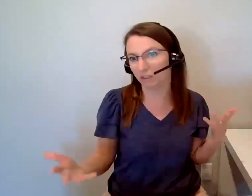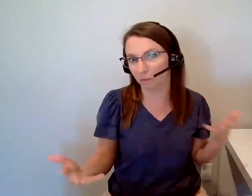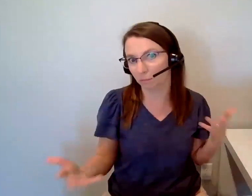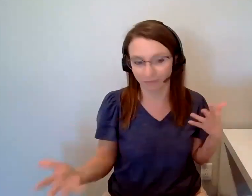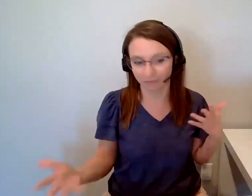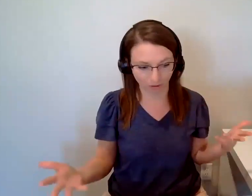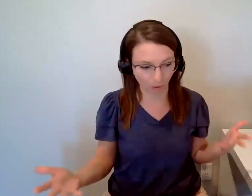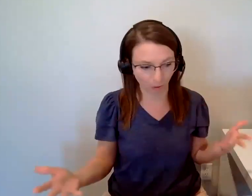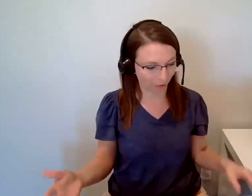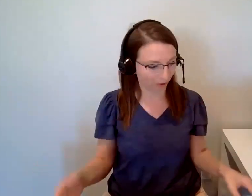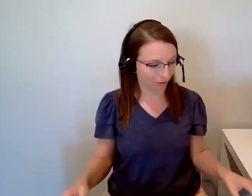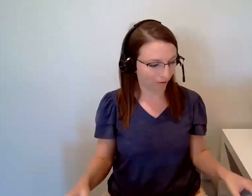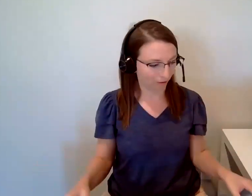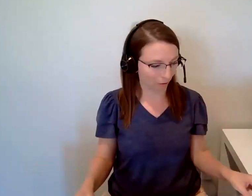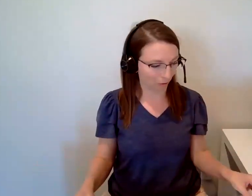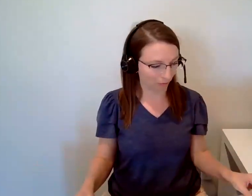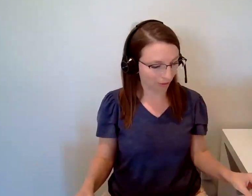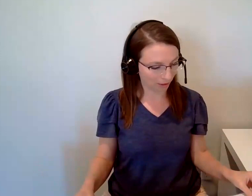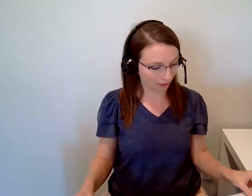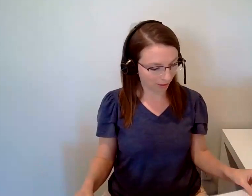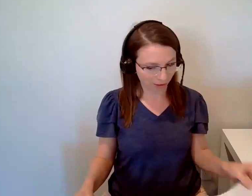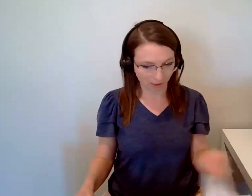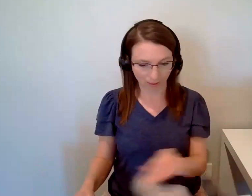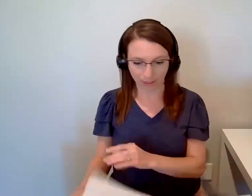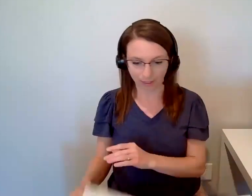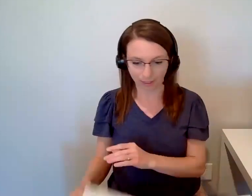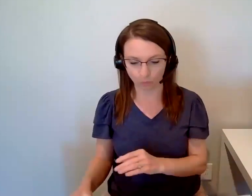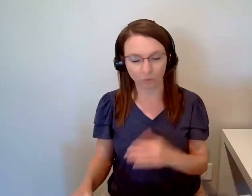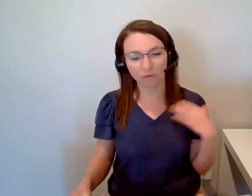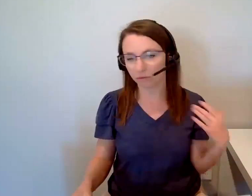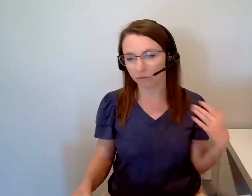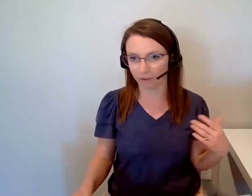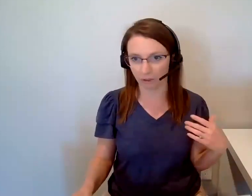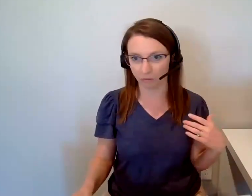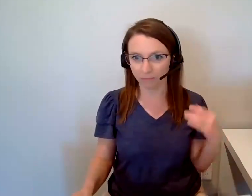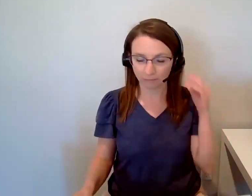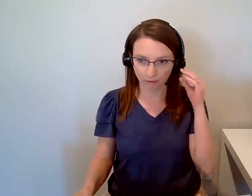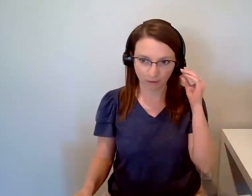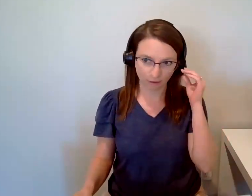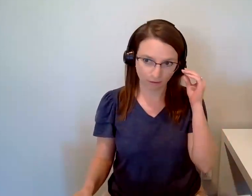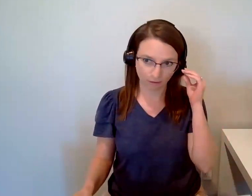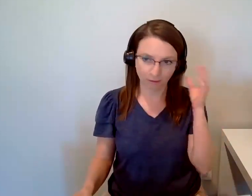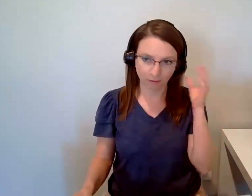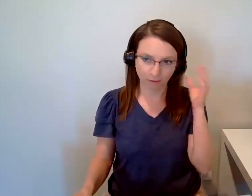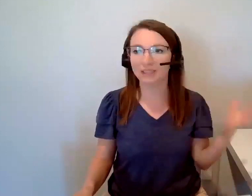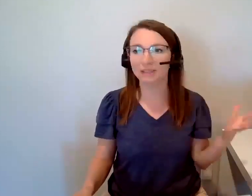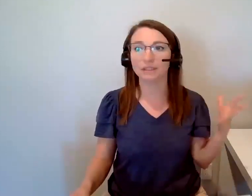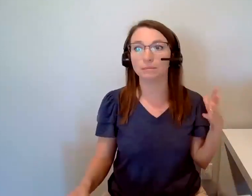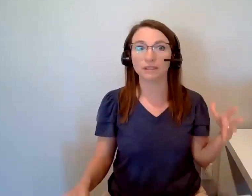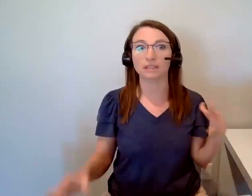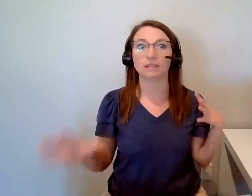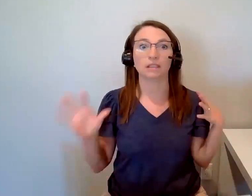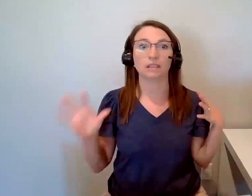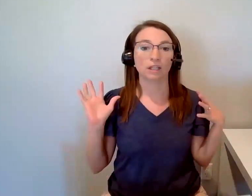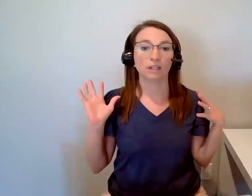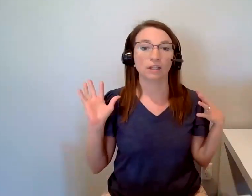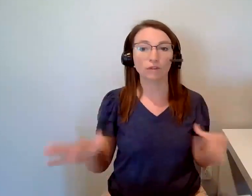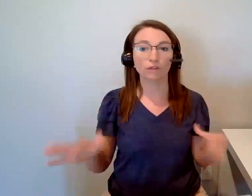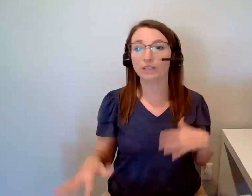try to do the homework on your own. And we'll review. And please, please, please feel free to